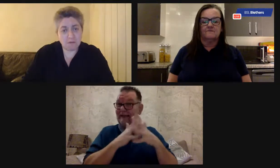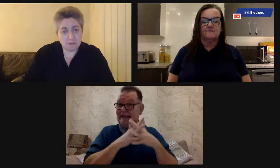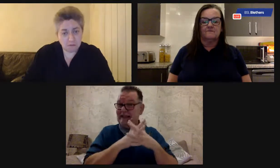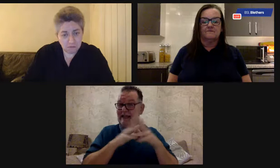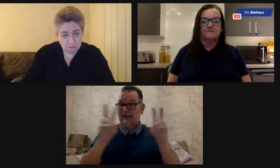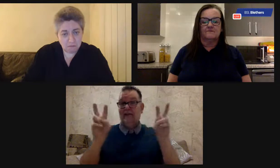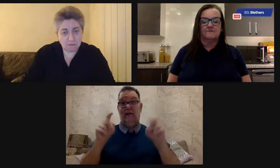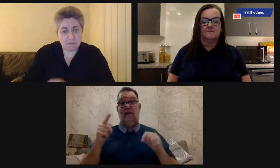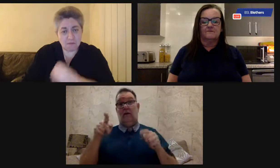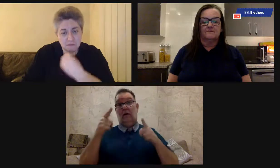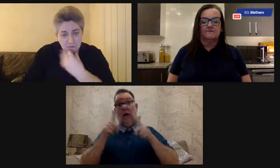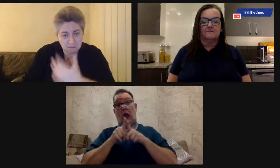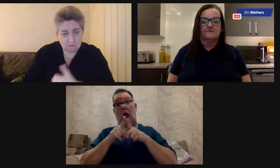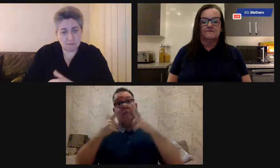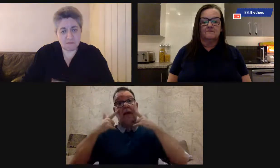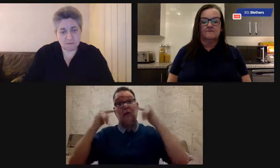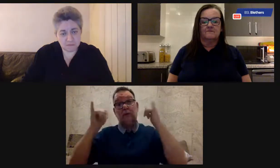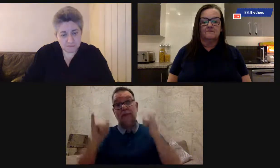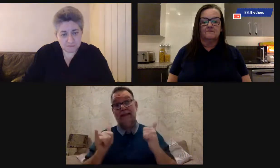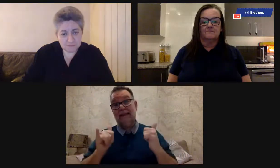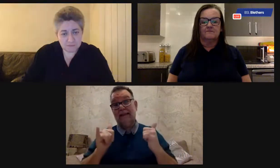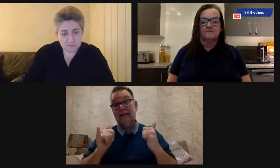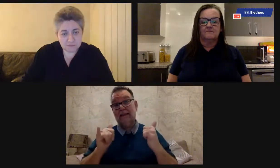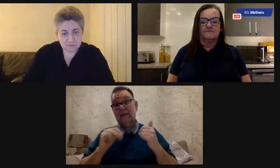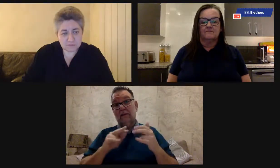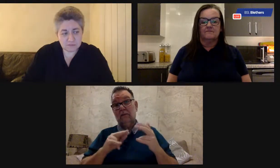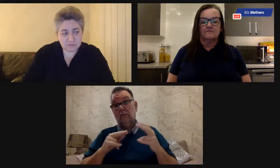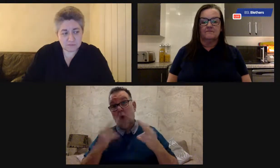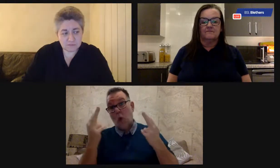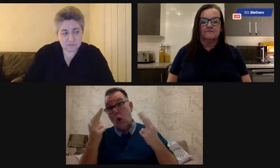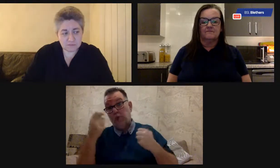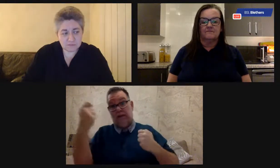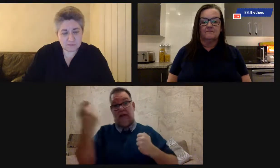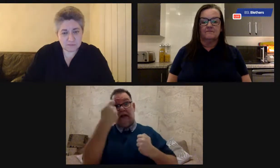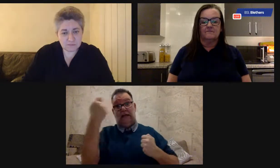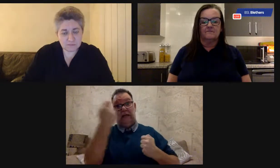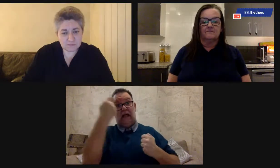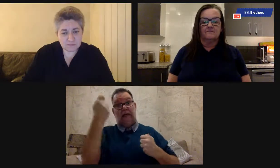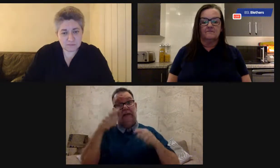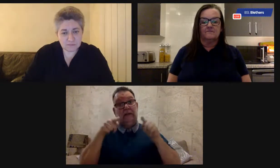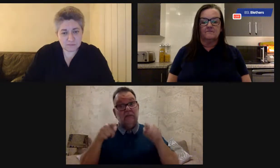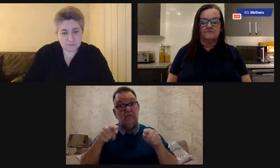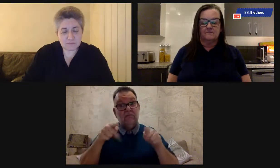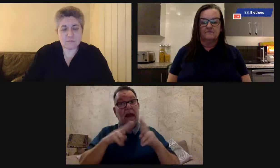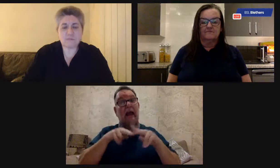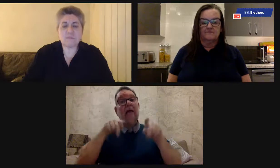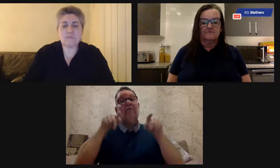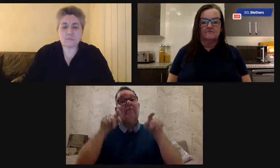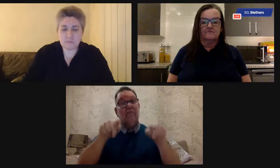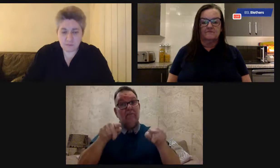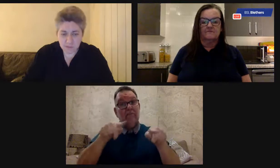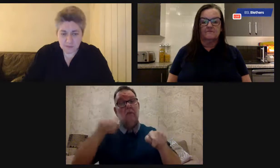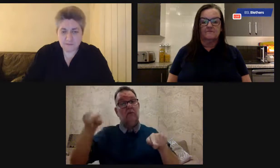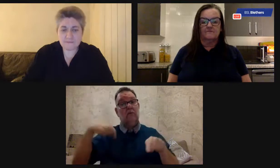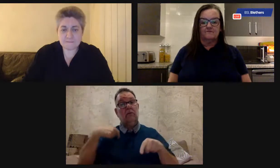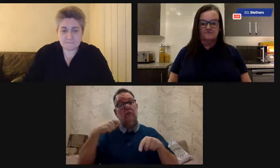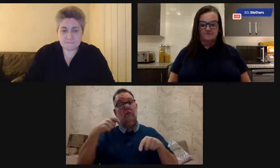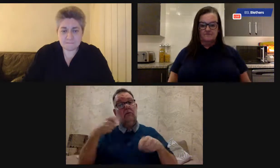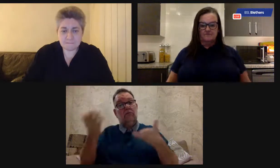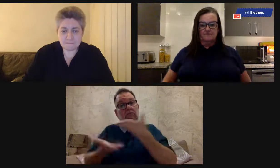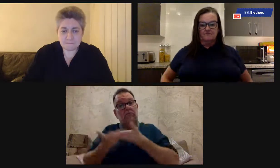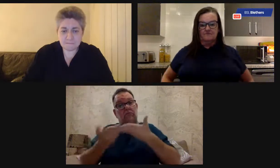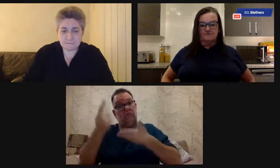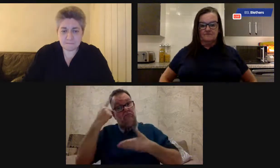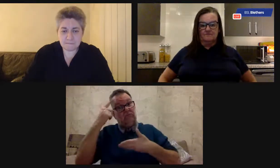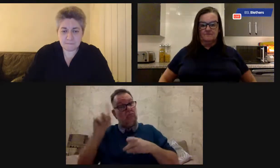of April, on a Wednesday. Uh, and maybe we'll do that as a pilot. So